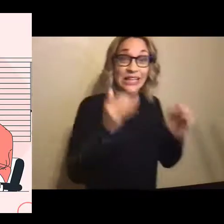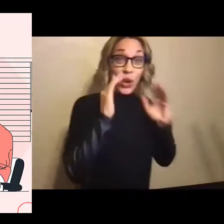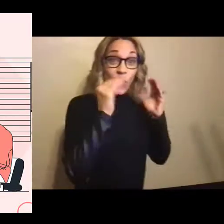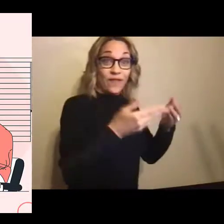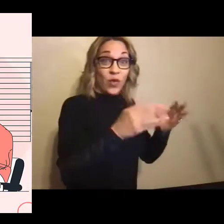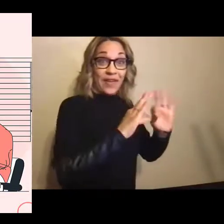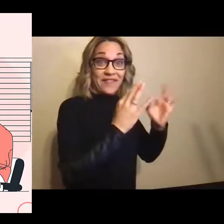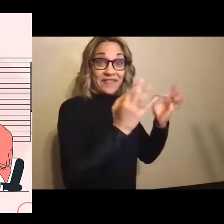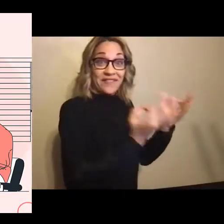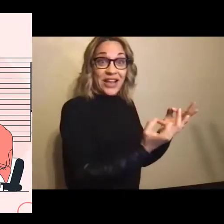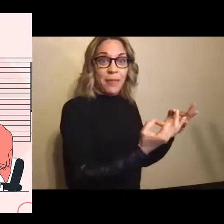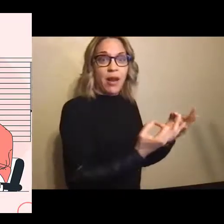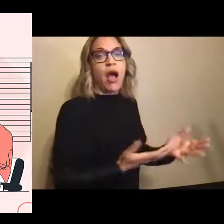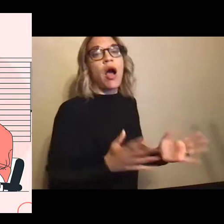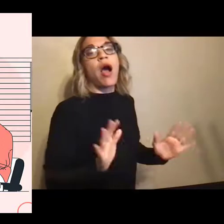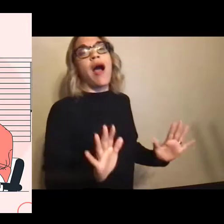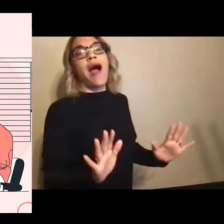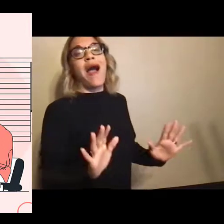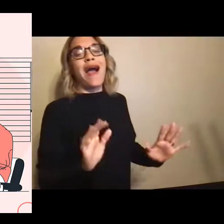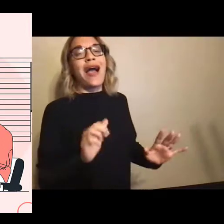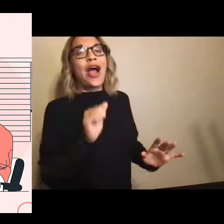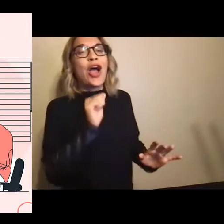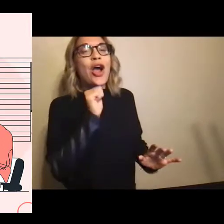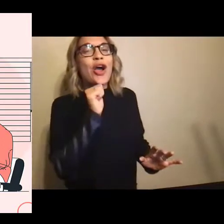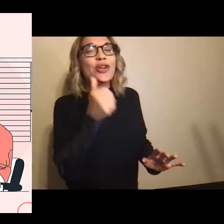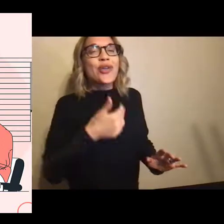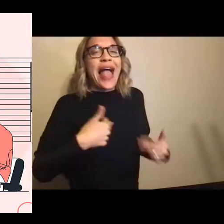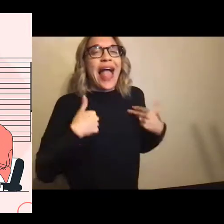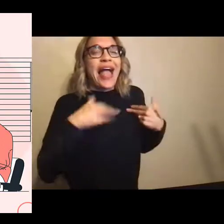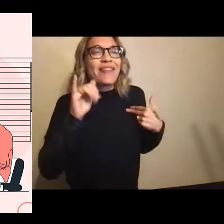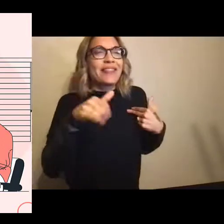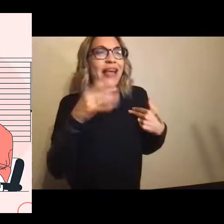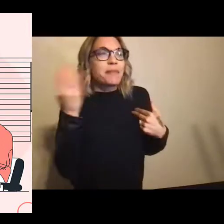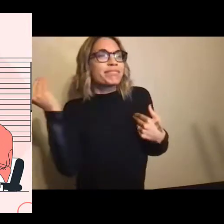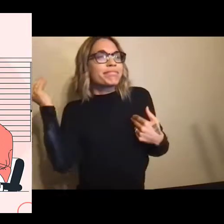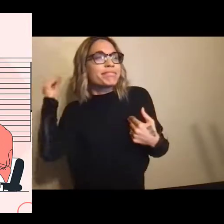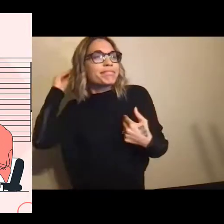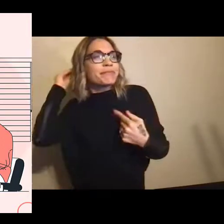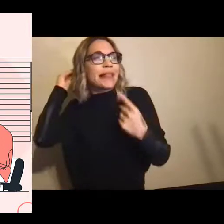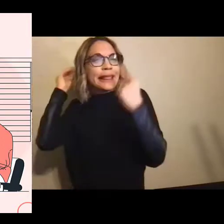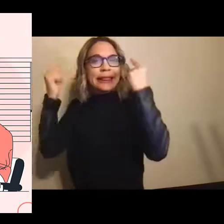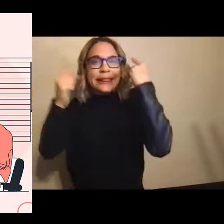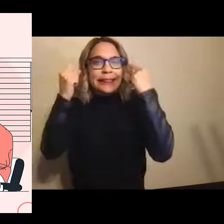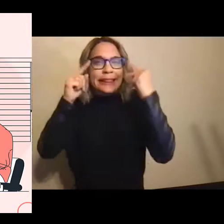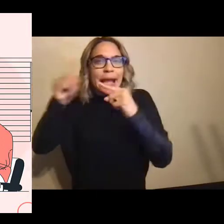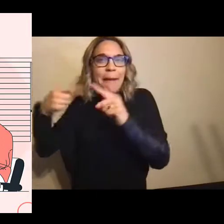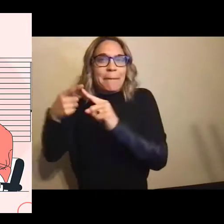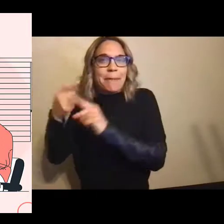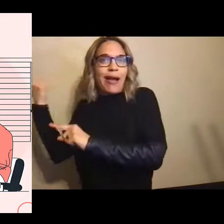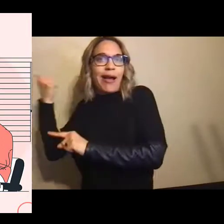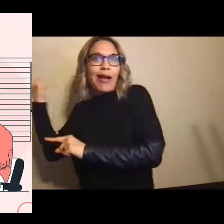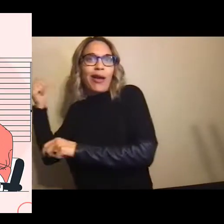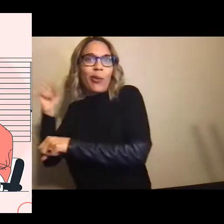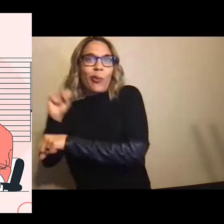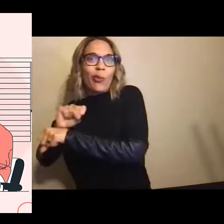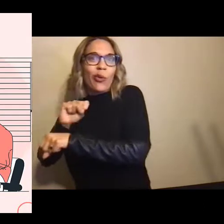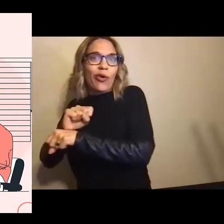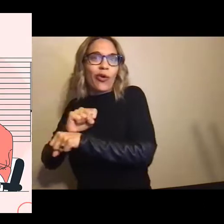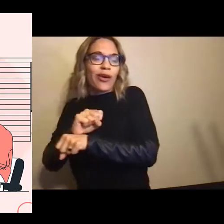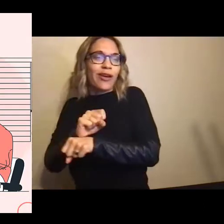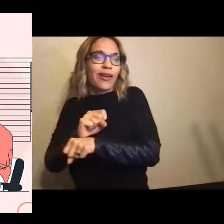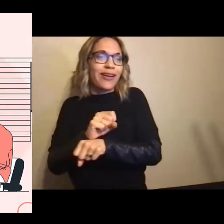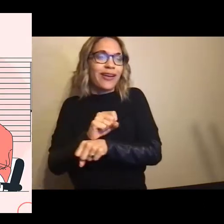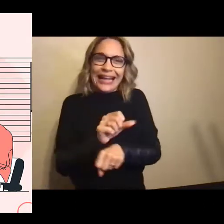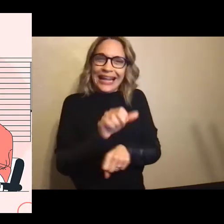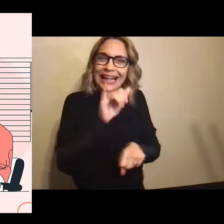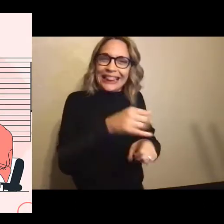Once you get done with work, it's time to focus on family. And if you complete all your tasks and you reduce your stress in this way, you don't